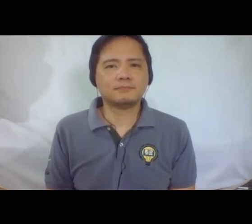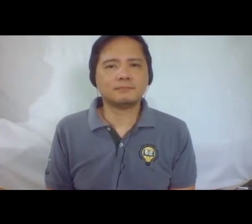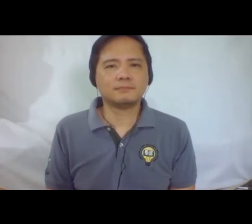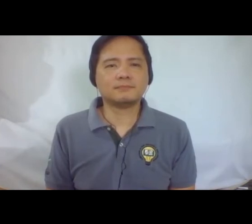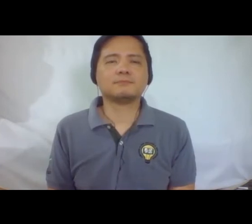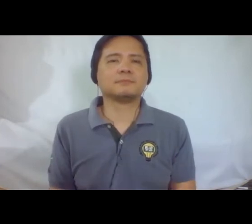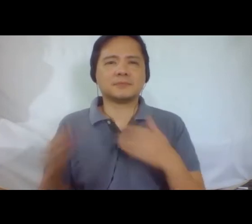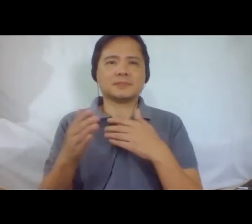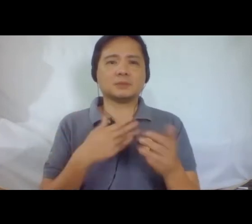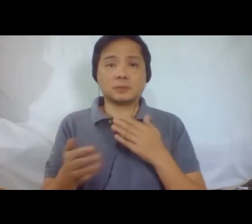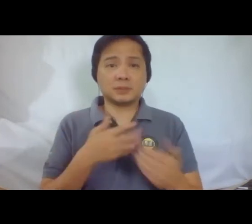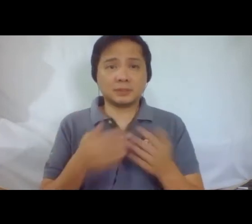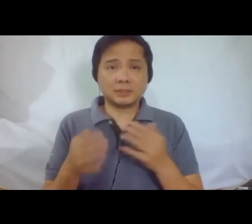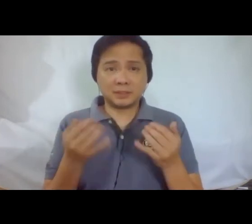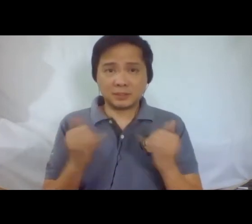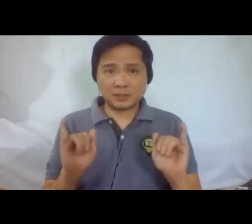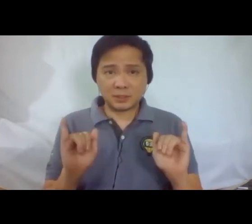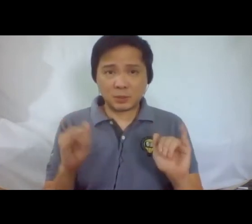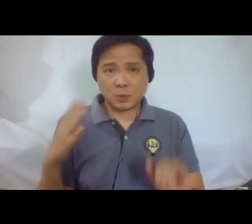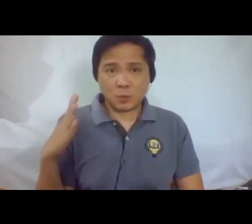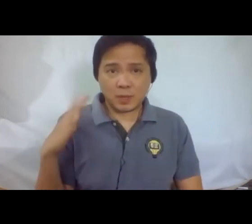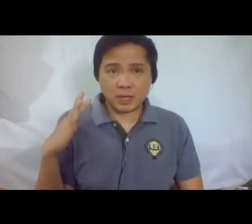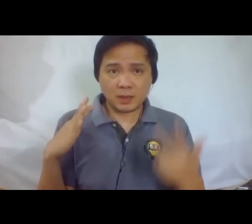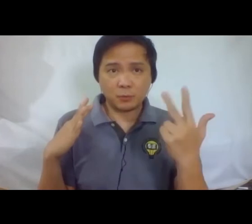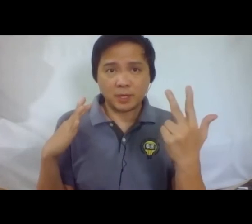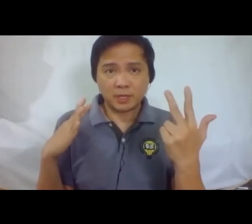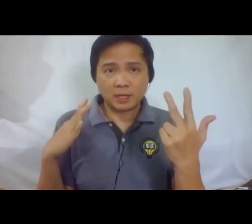Okay, we're still waiting for the three, right?